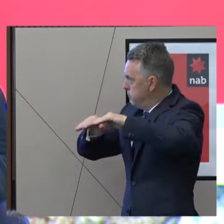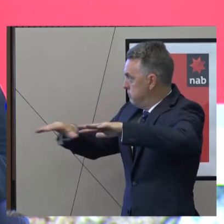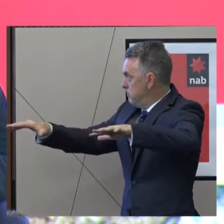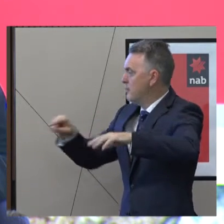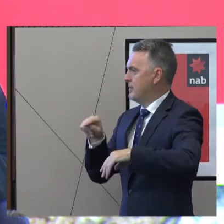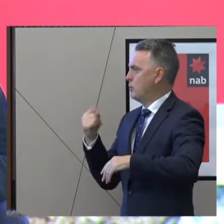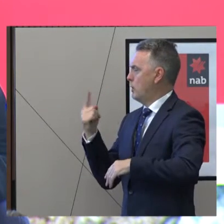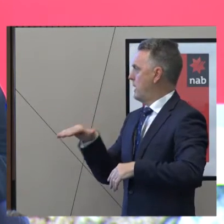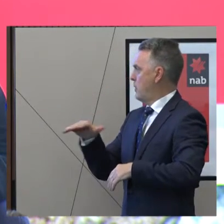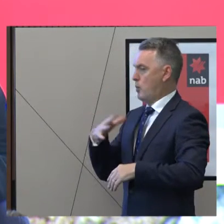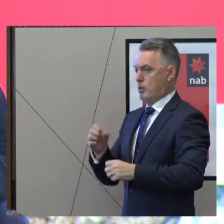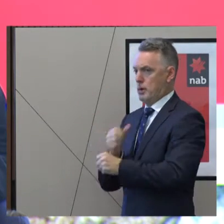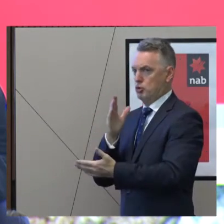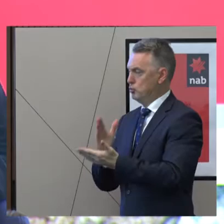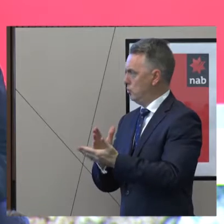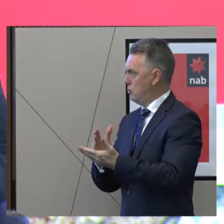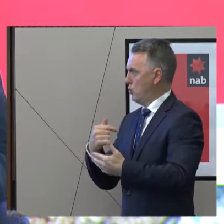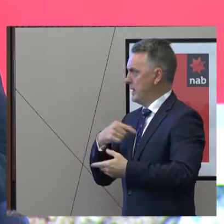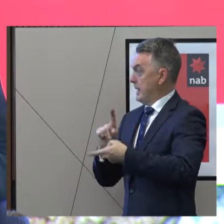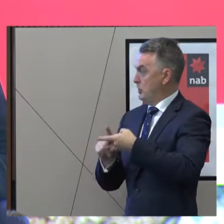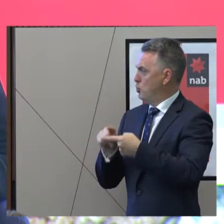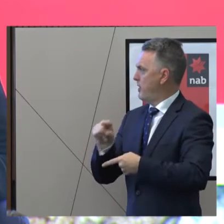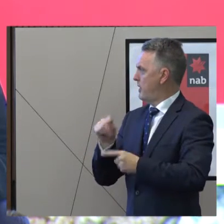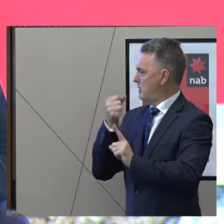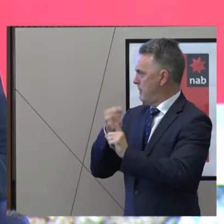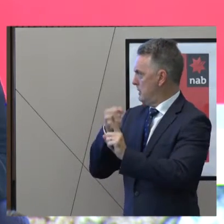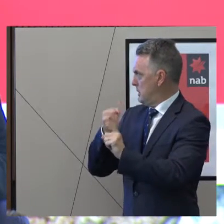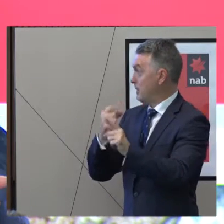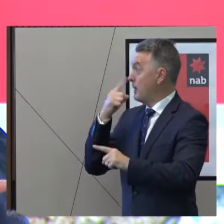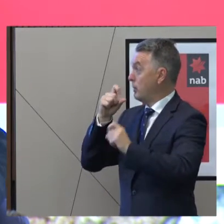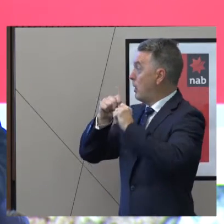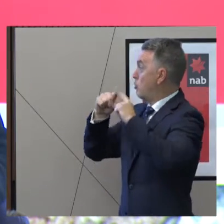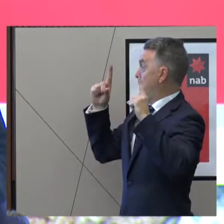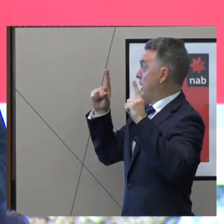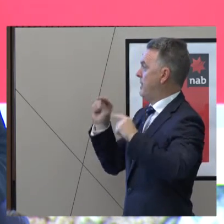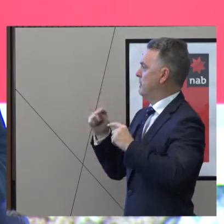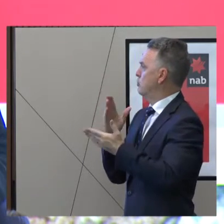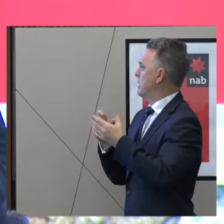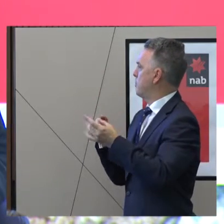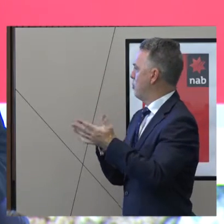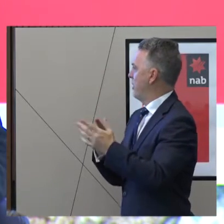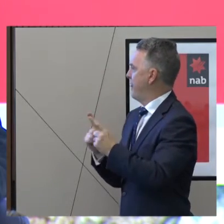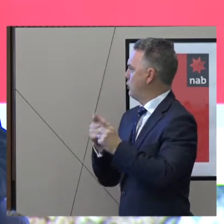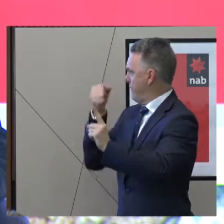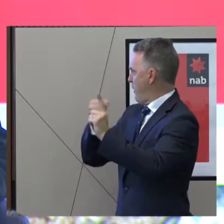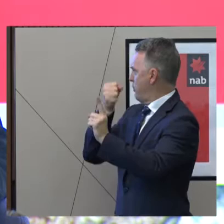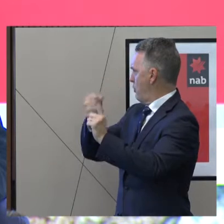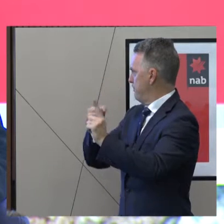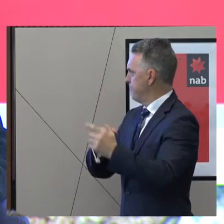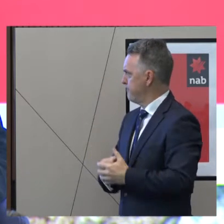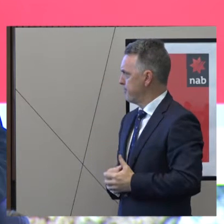to make sure we continue that advocacy and that people are aware that that's a really important thing to fight for.